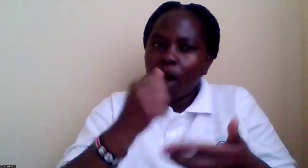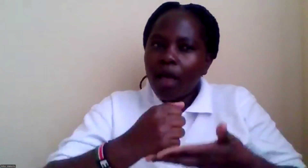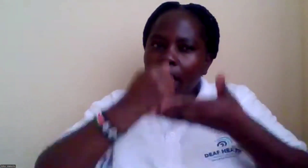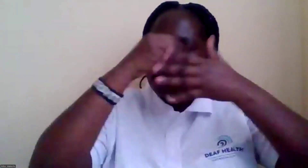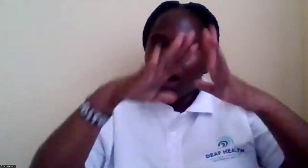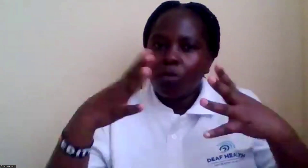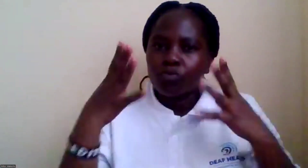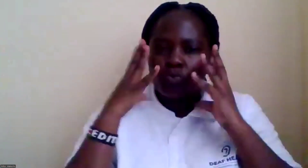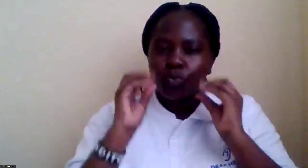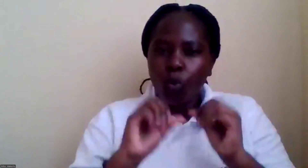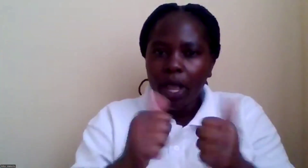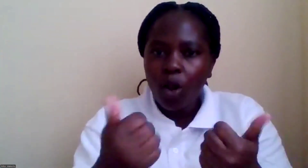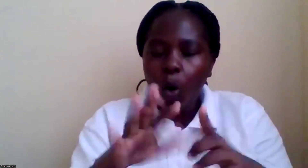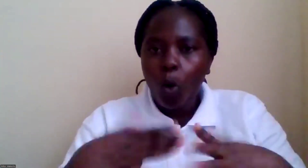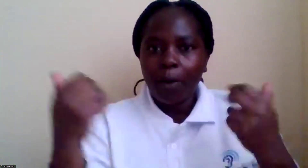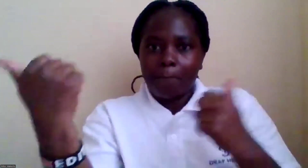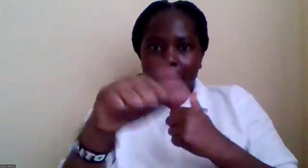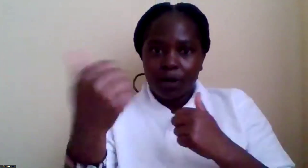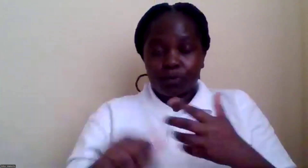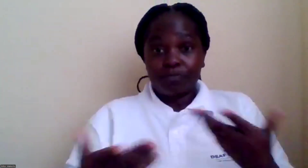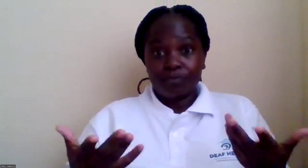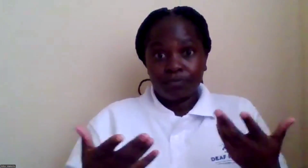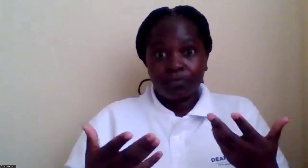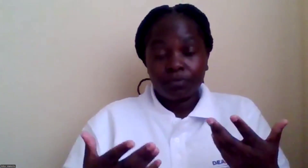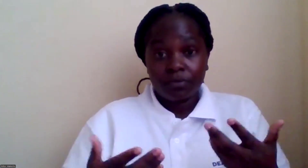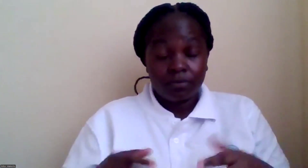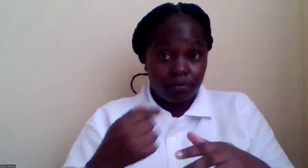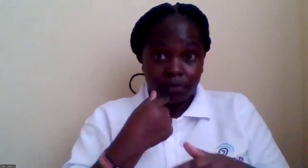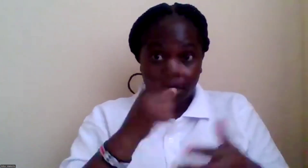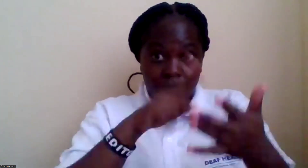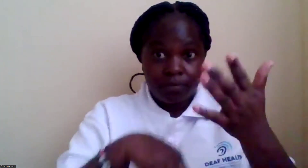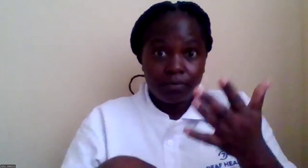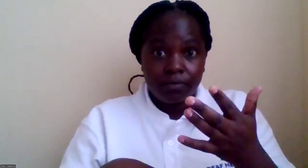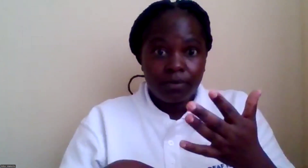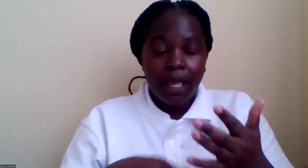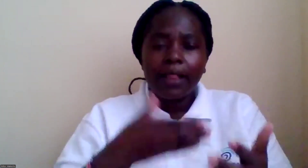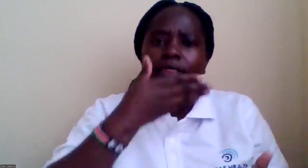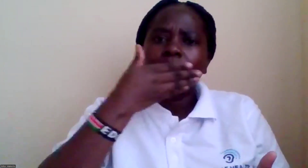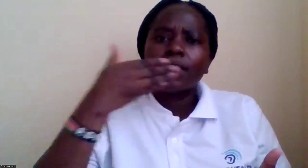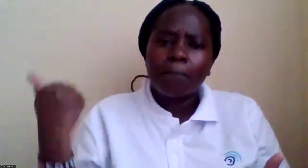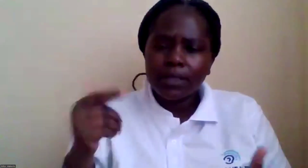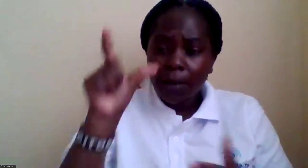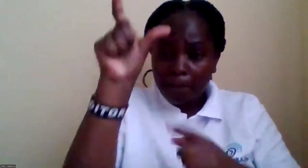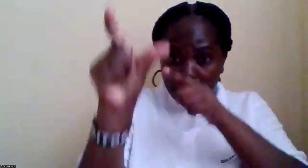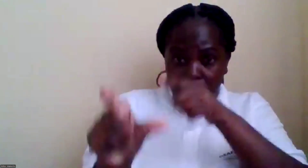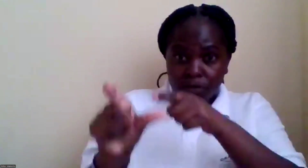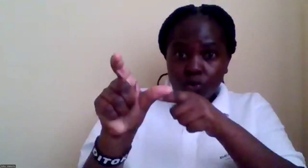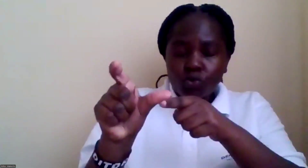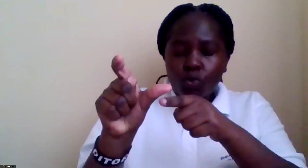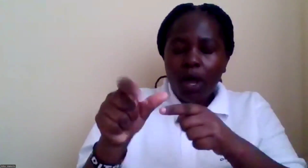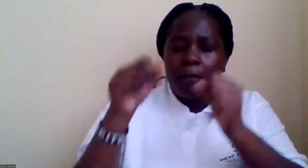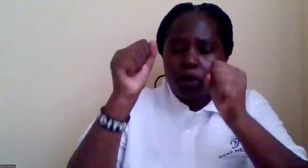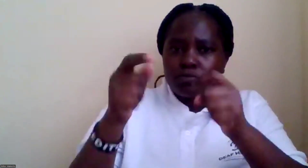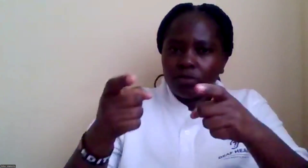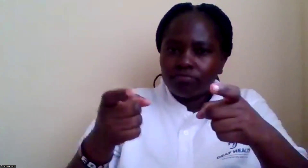that you're at, So what I would say is the best person to be able to guide accurately on